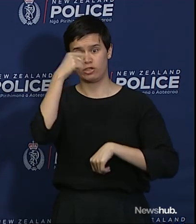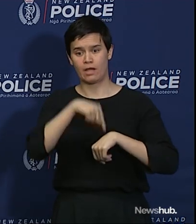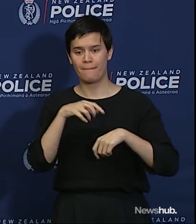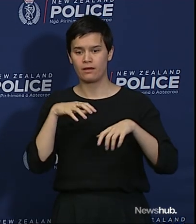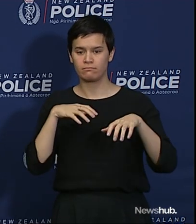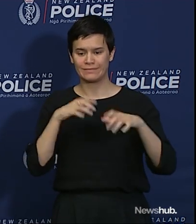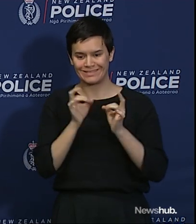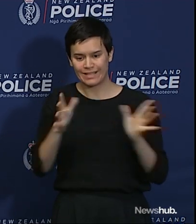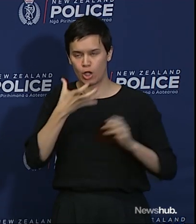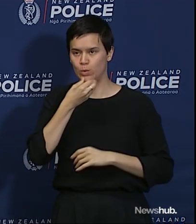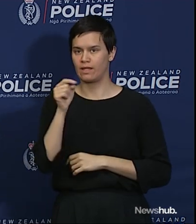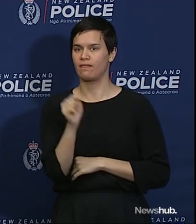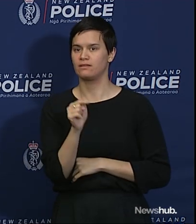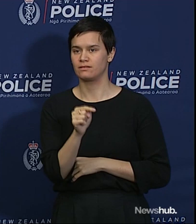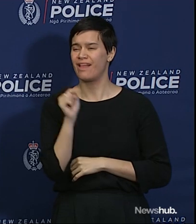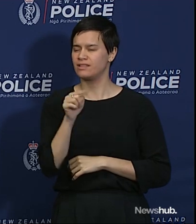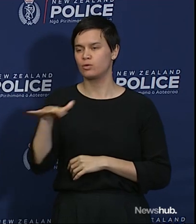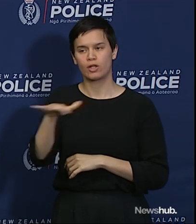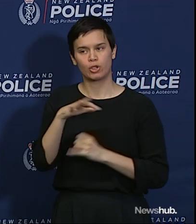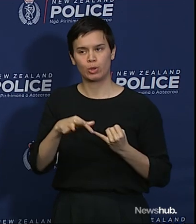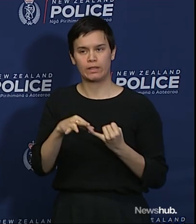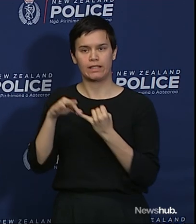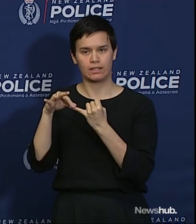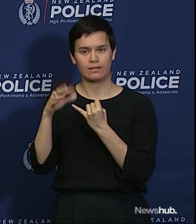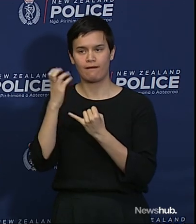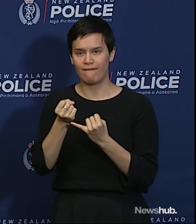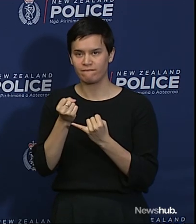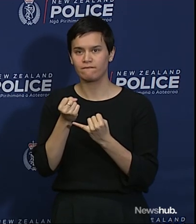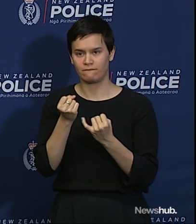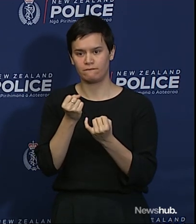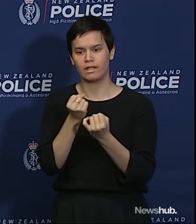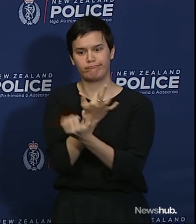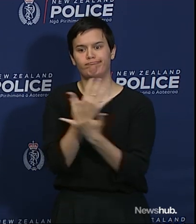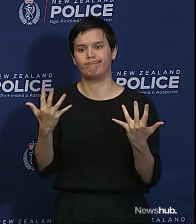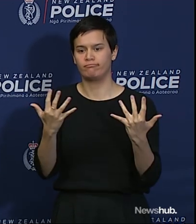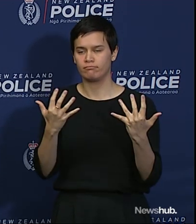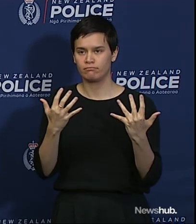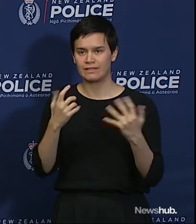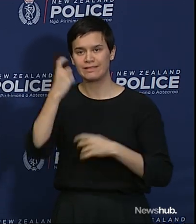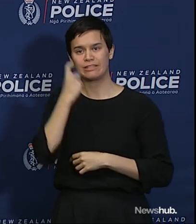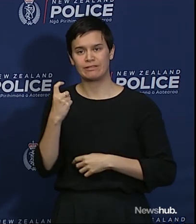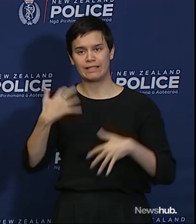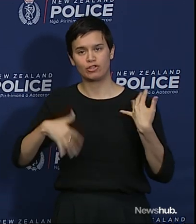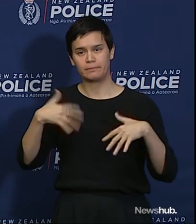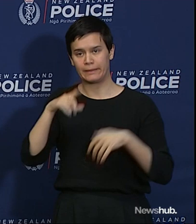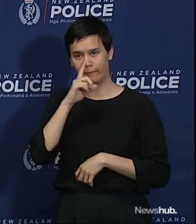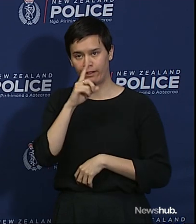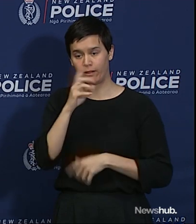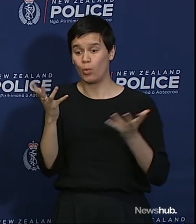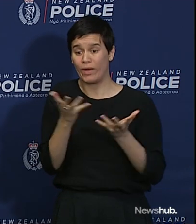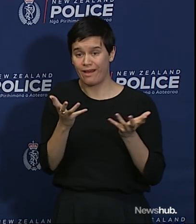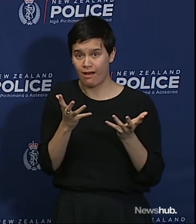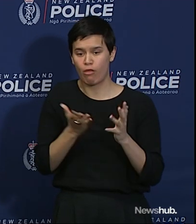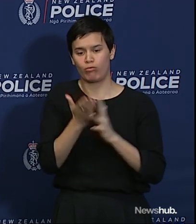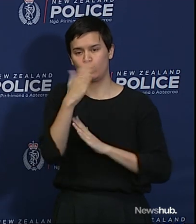in a unique situation where we have a number of very seriously injured people in our regional burns units